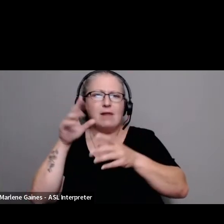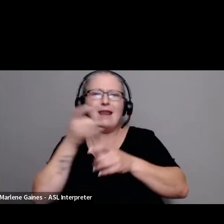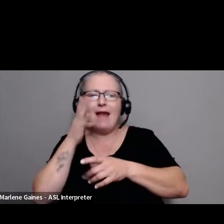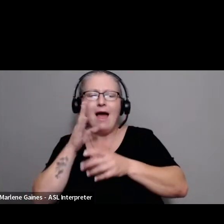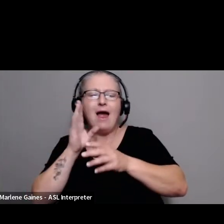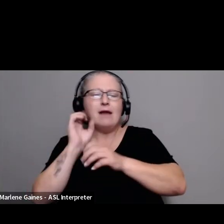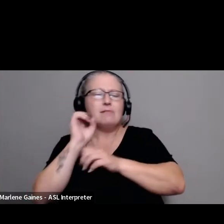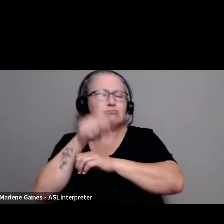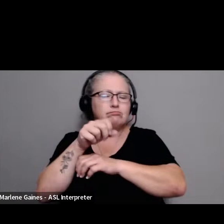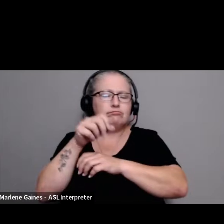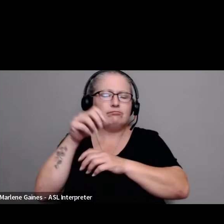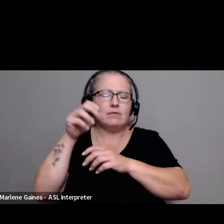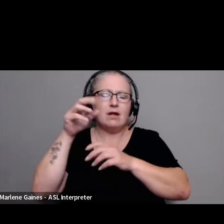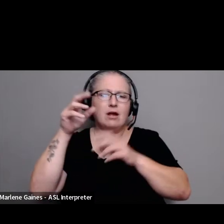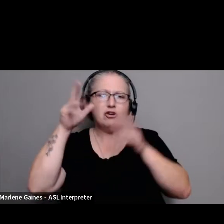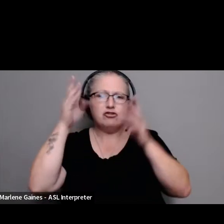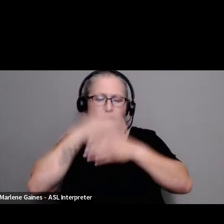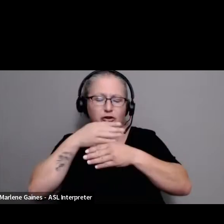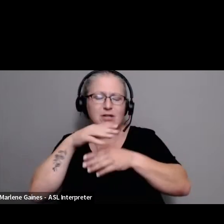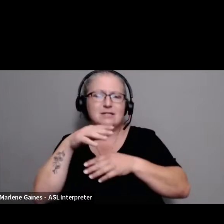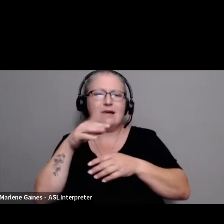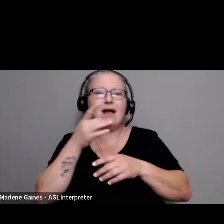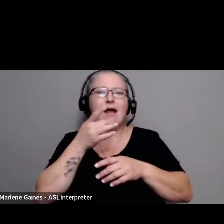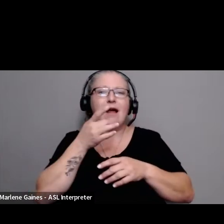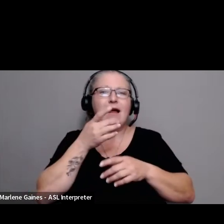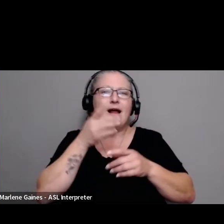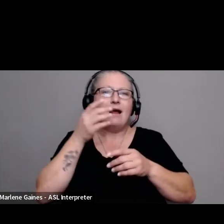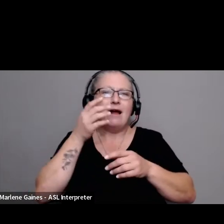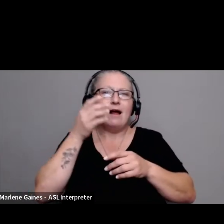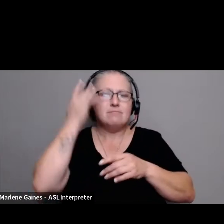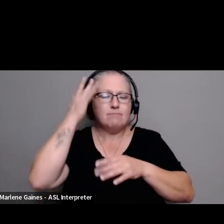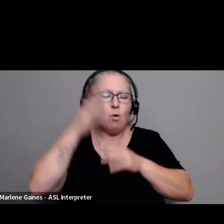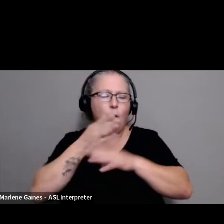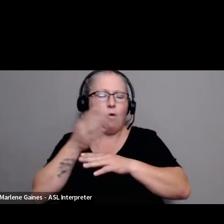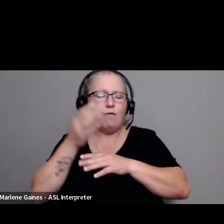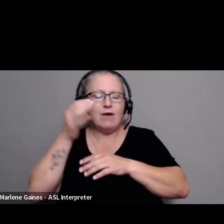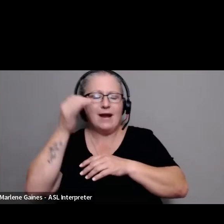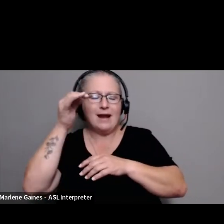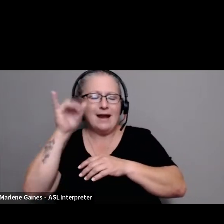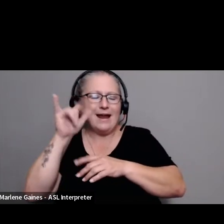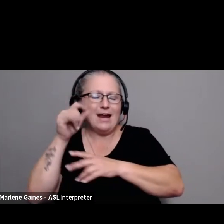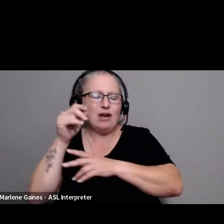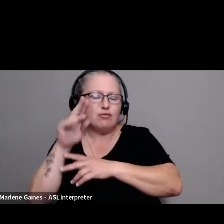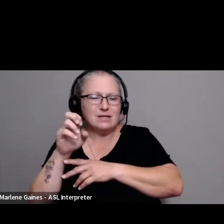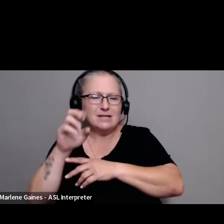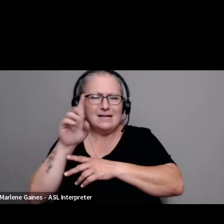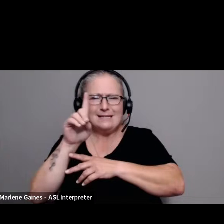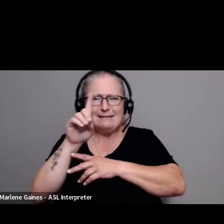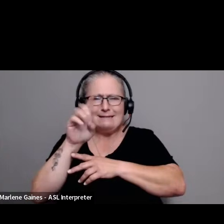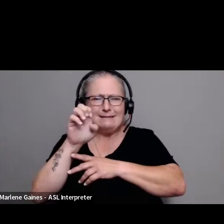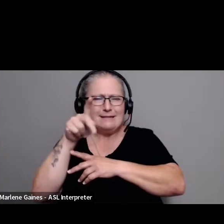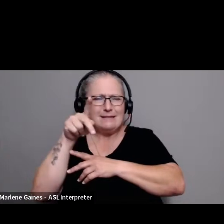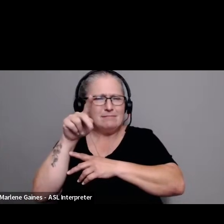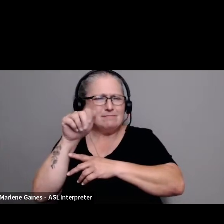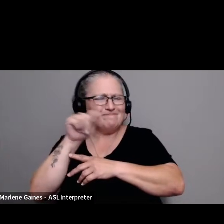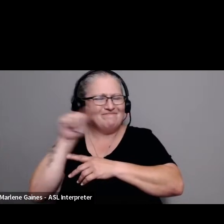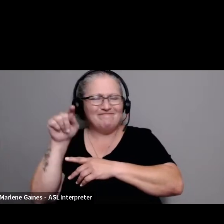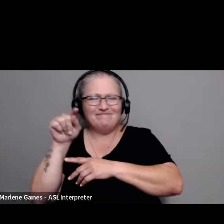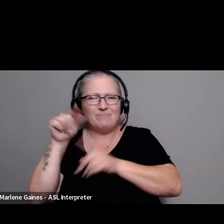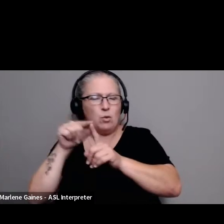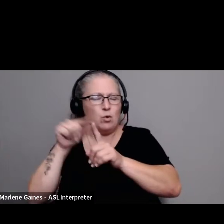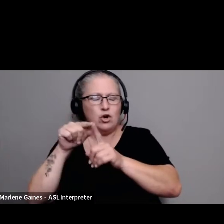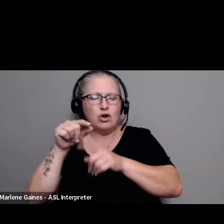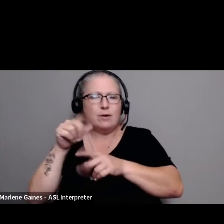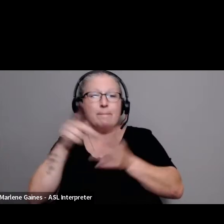knowledge over ignorance. The word Diwali comes from the Sanskrit word Deepavali, which means row